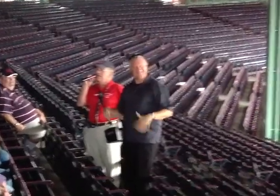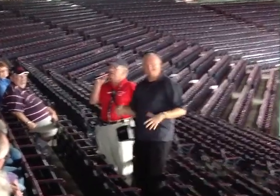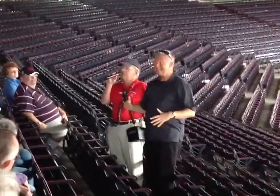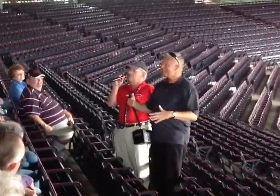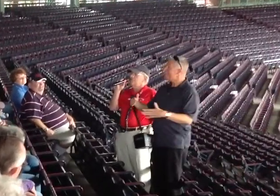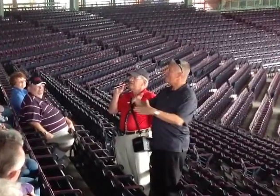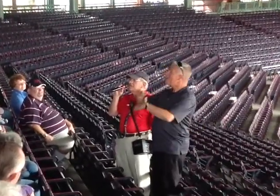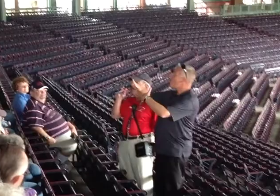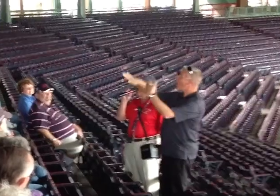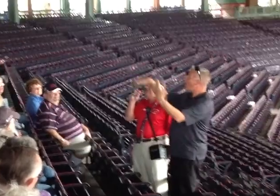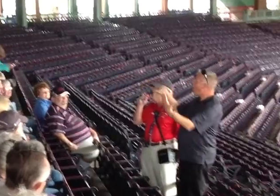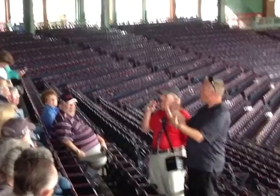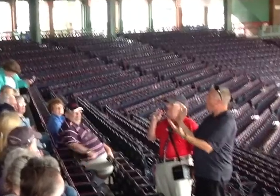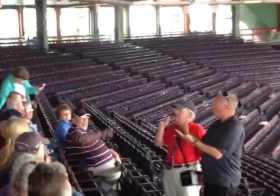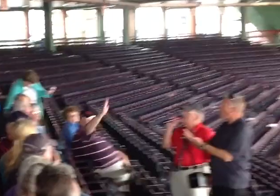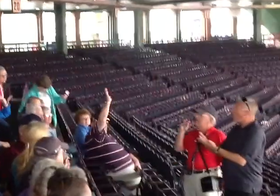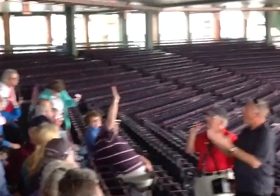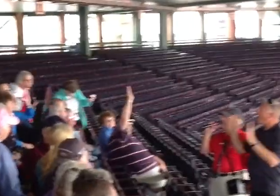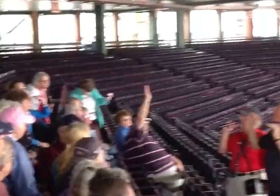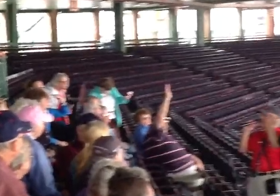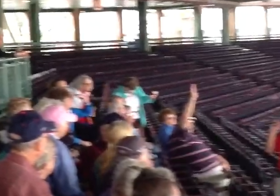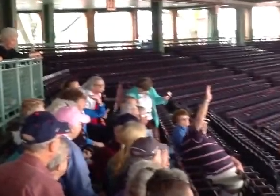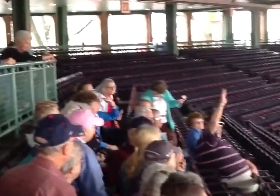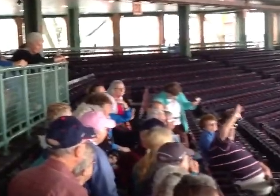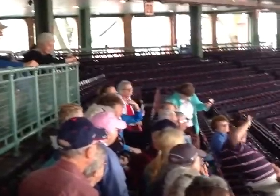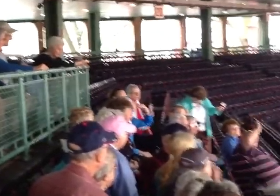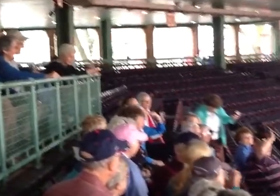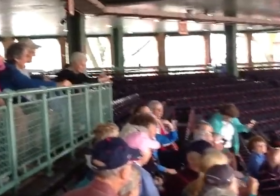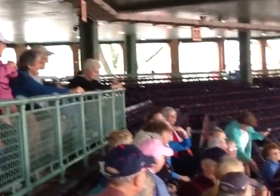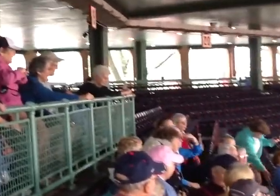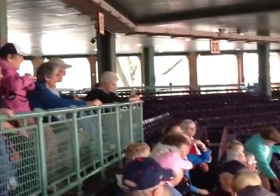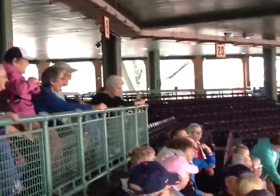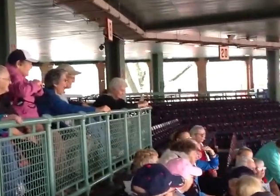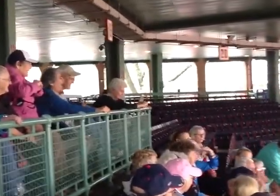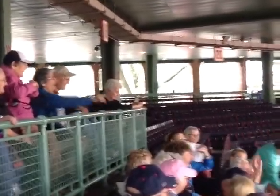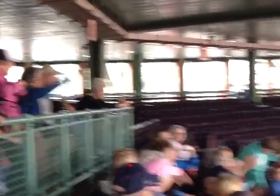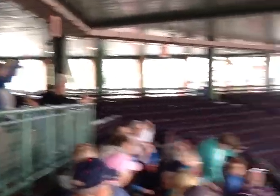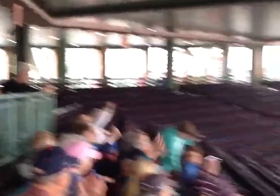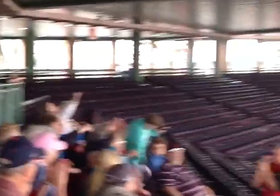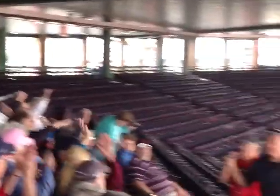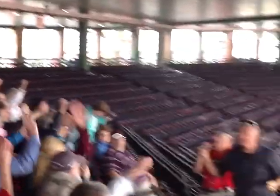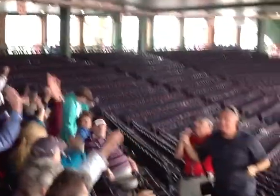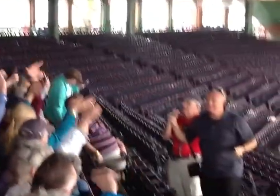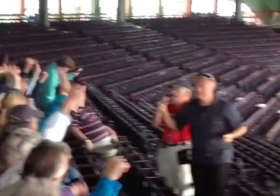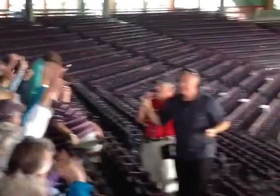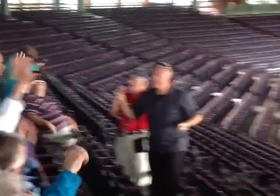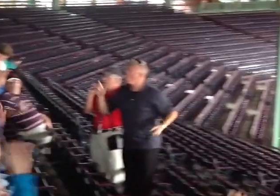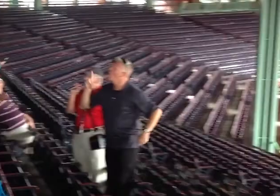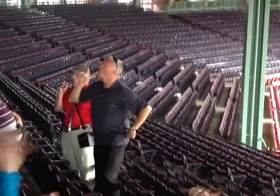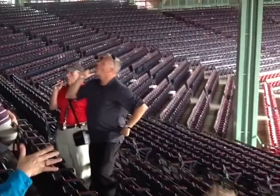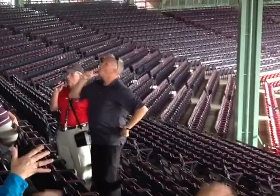Everybody here is a Red Sox fan? We have any Yankee fans?